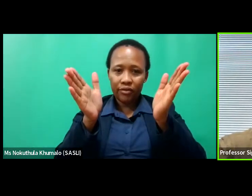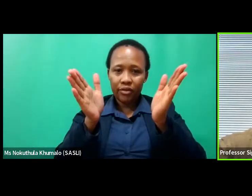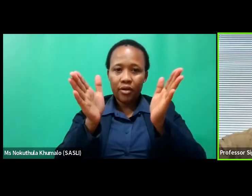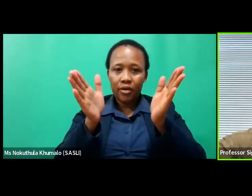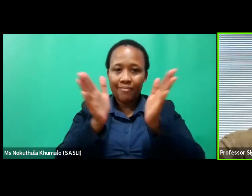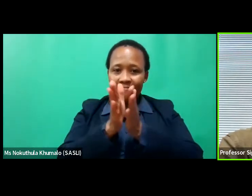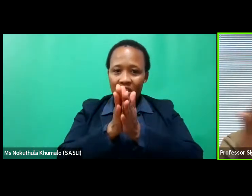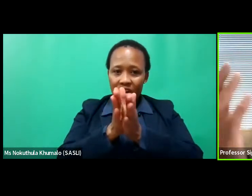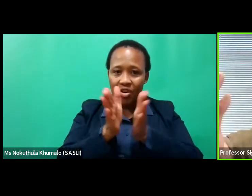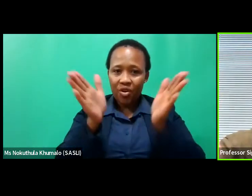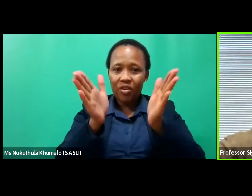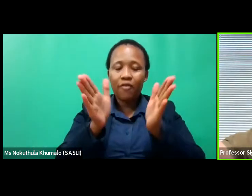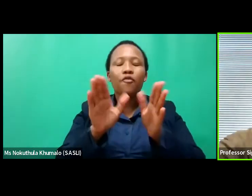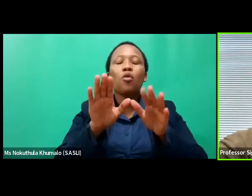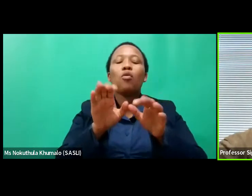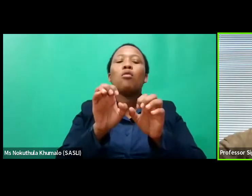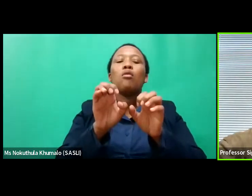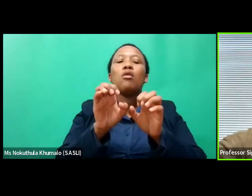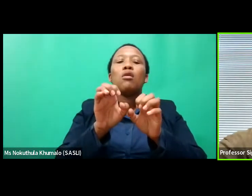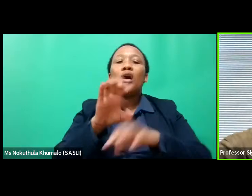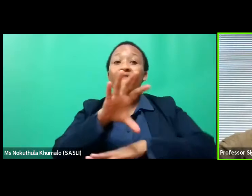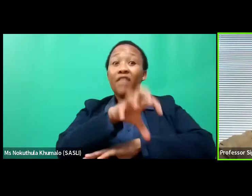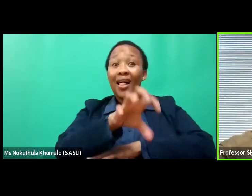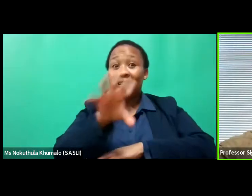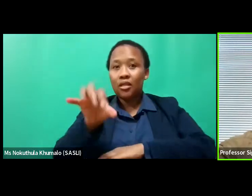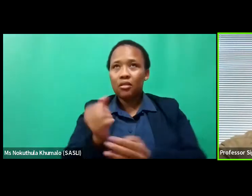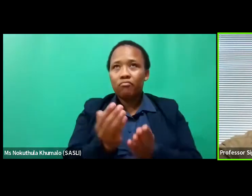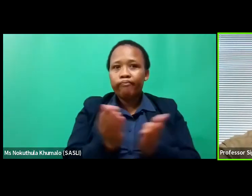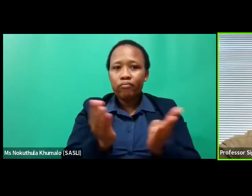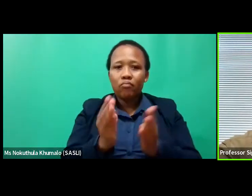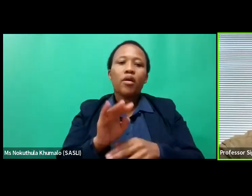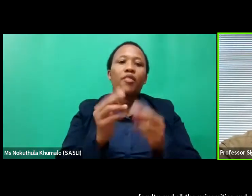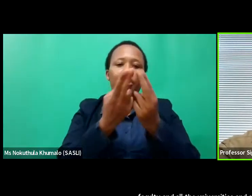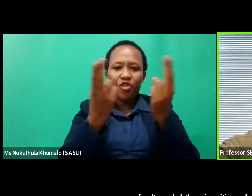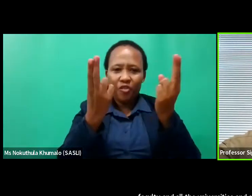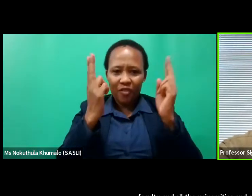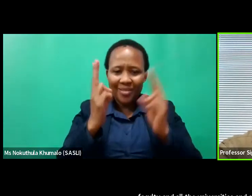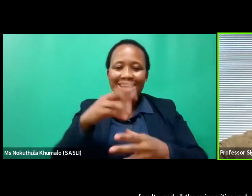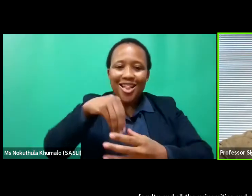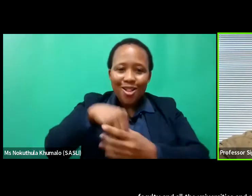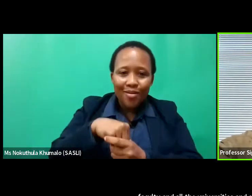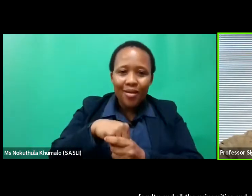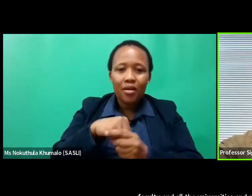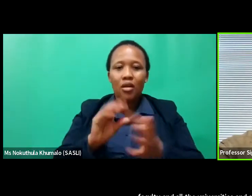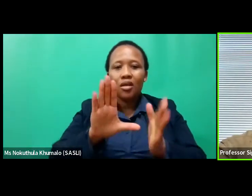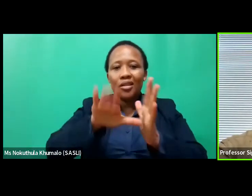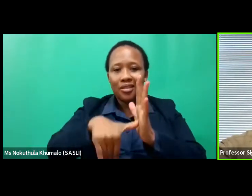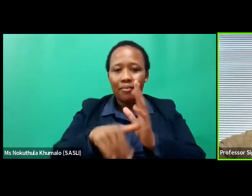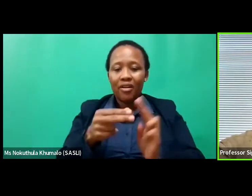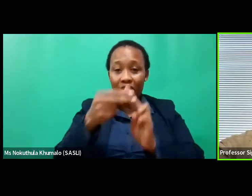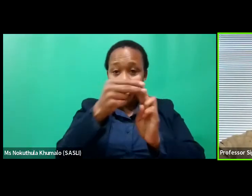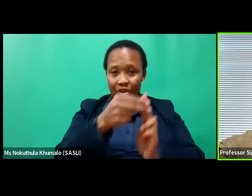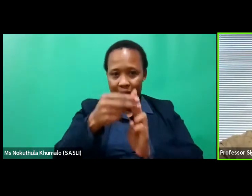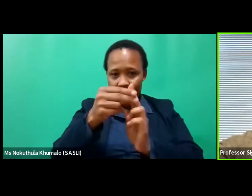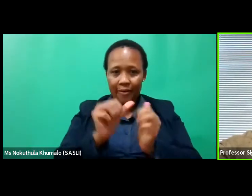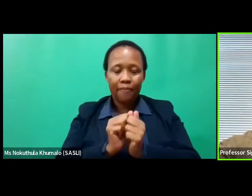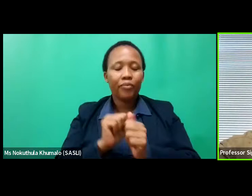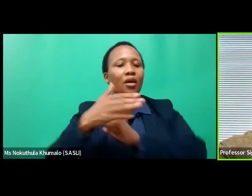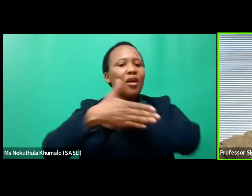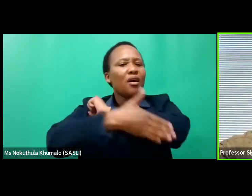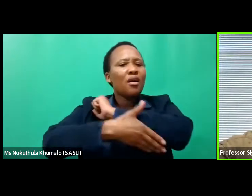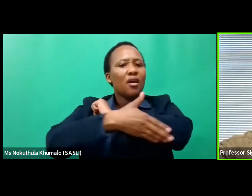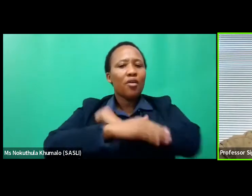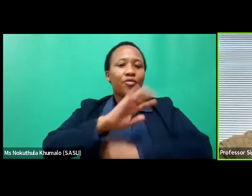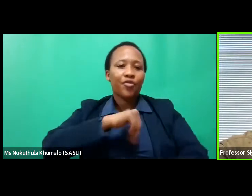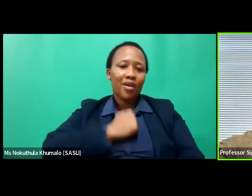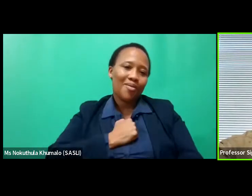education faculty in all the universities and all the disability units, right? Because in our country, we have limited